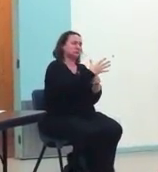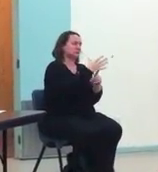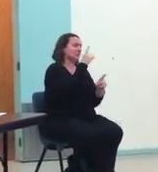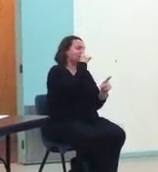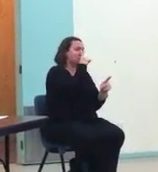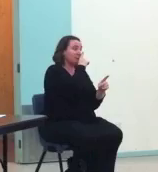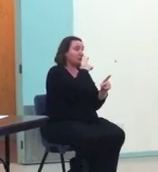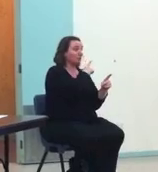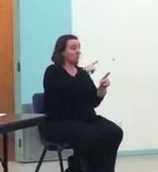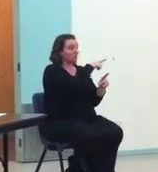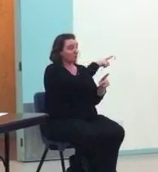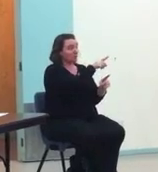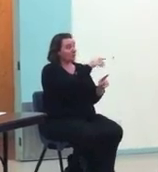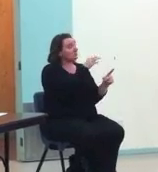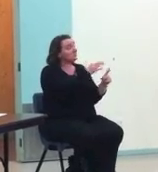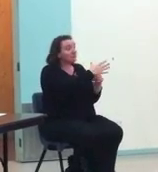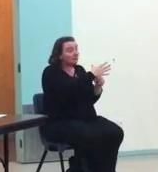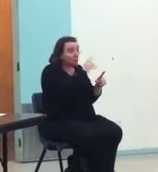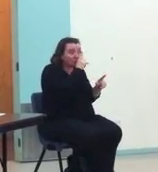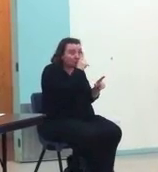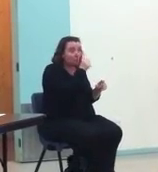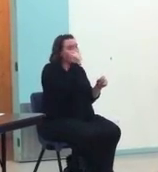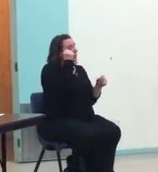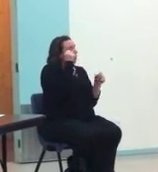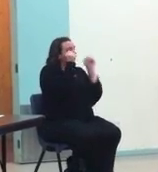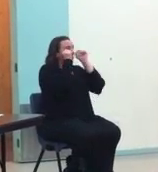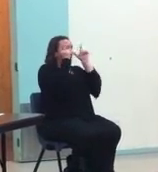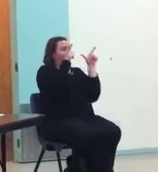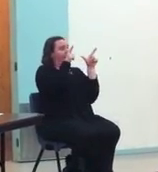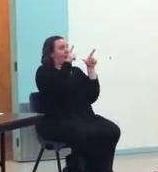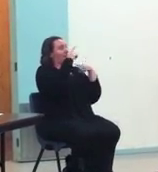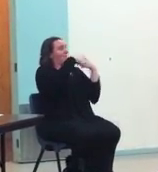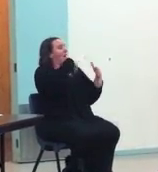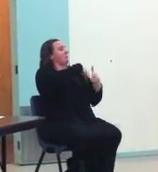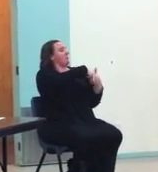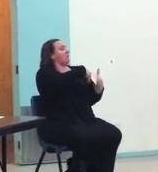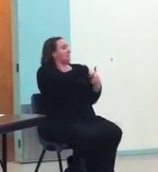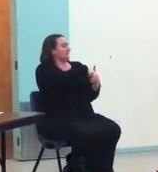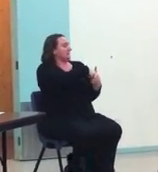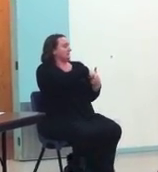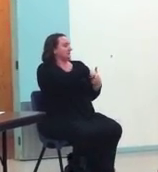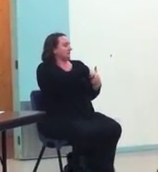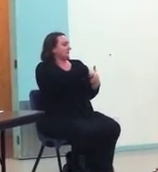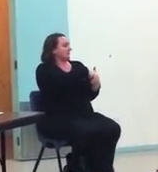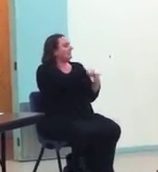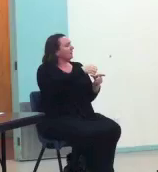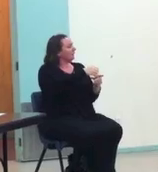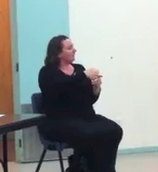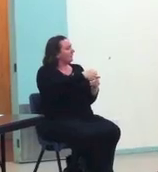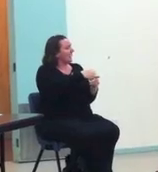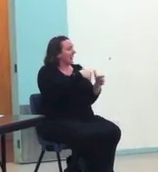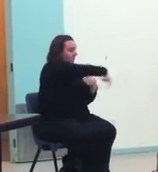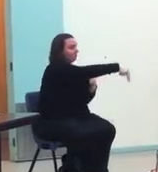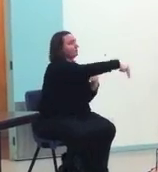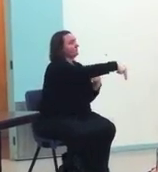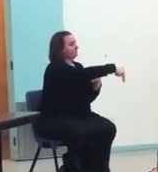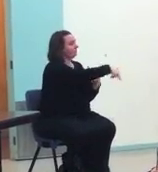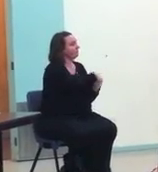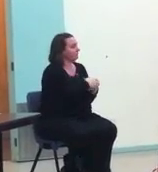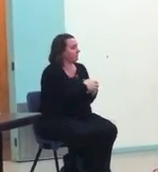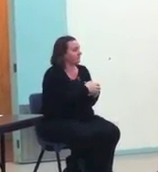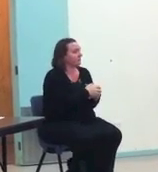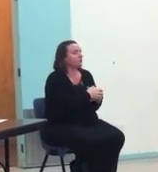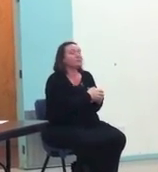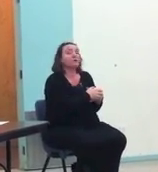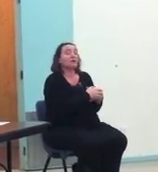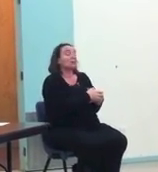people, specialised people, who are very aware of what the barriers are and can help remove these barriers. Because